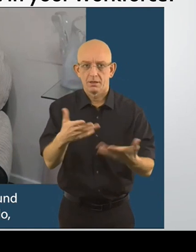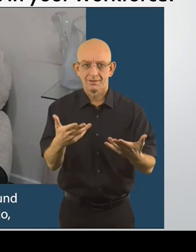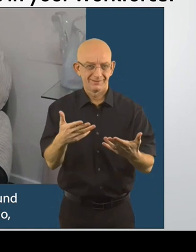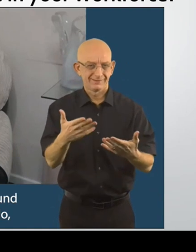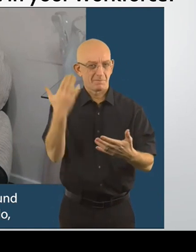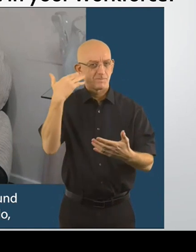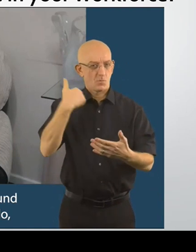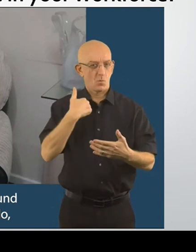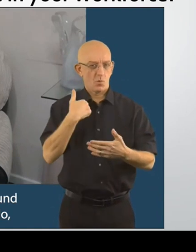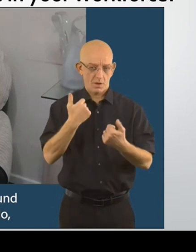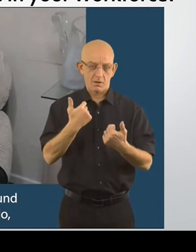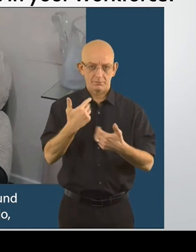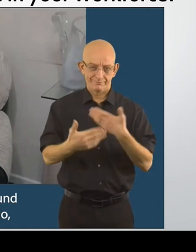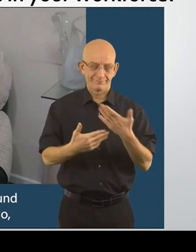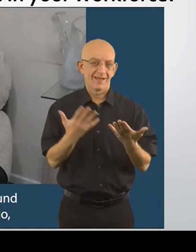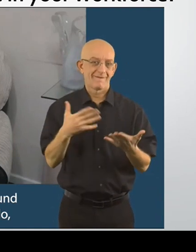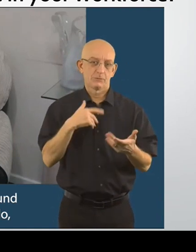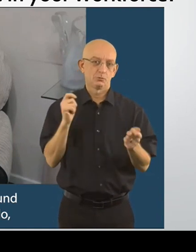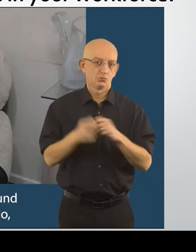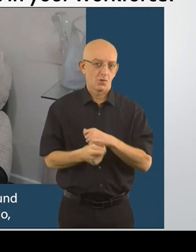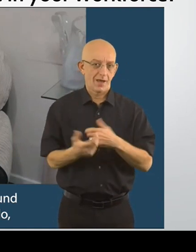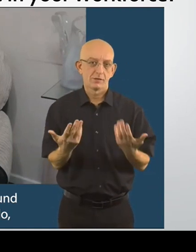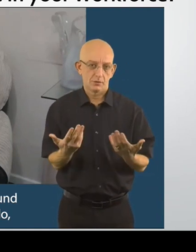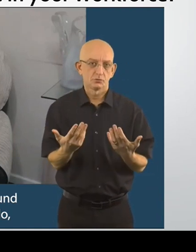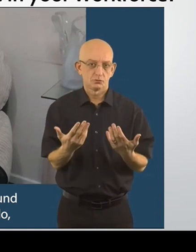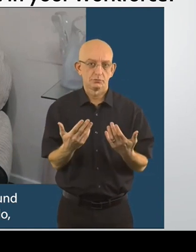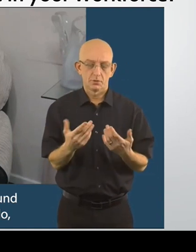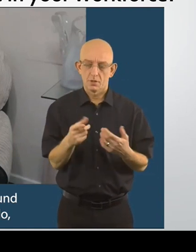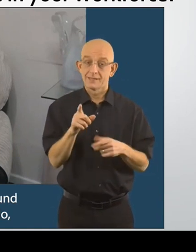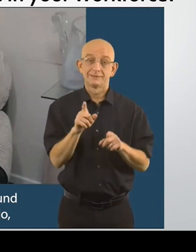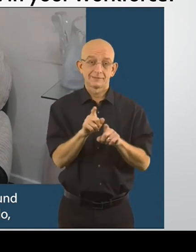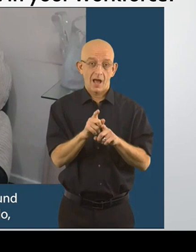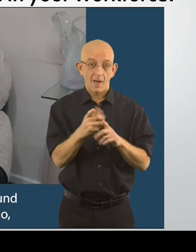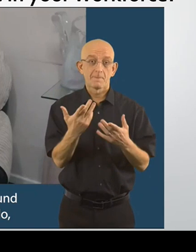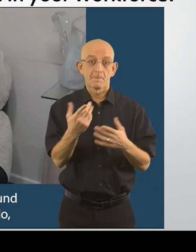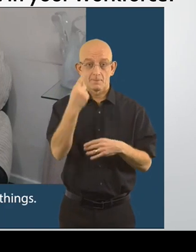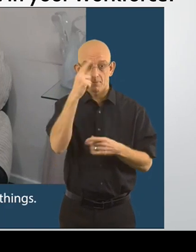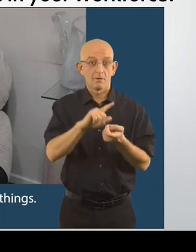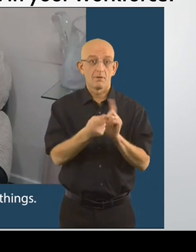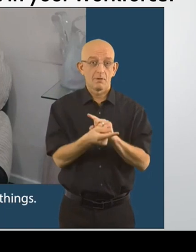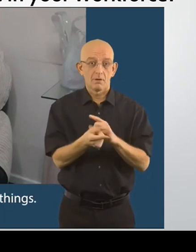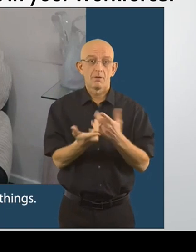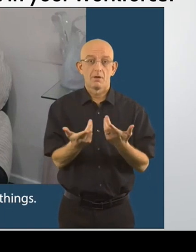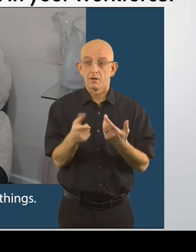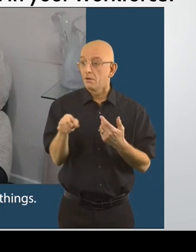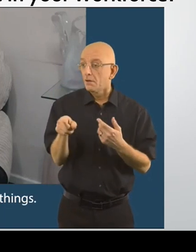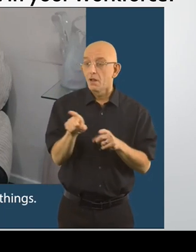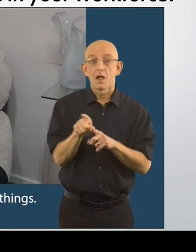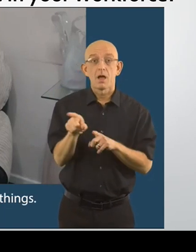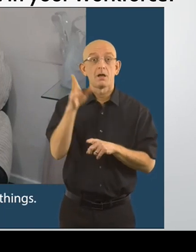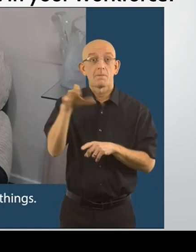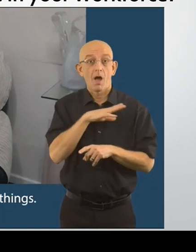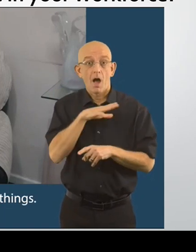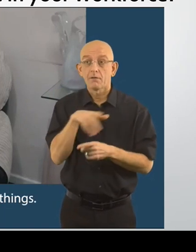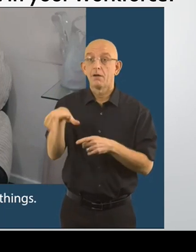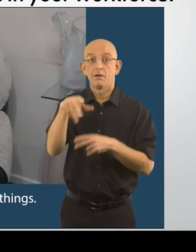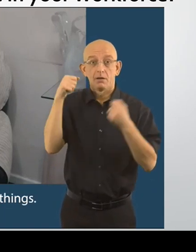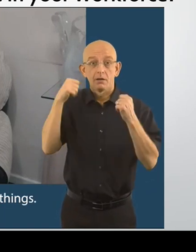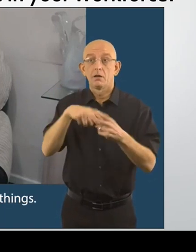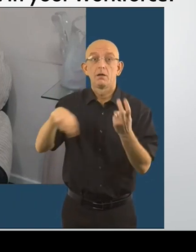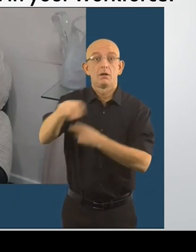obviously because I can't run around after the toddlers like I used to do, can't keep them safe